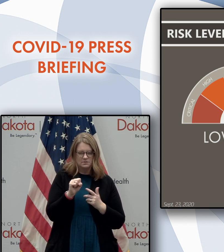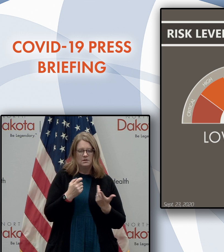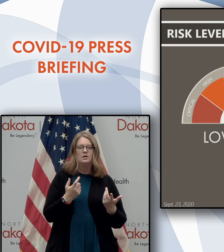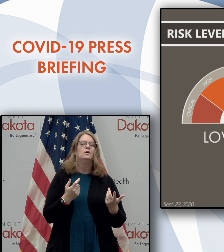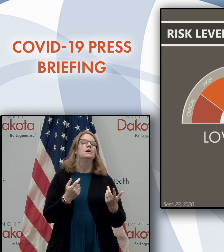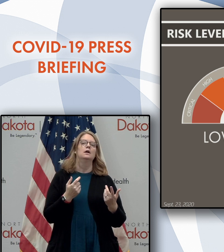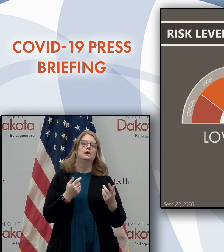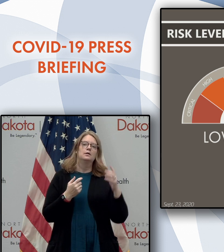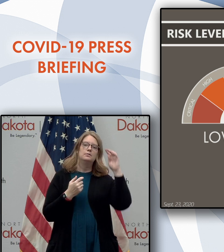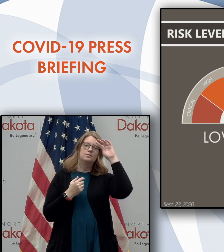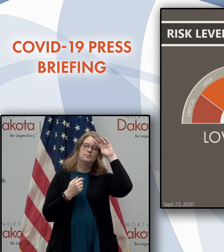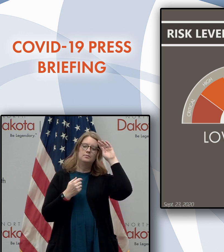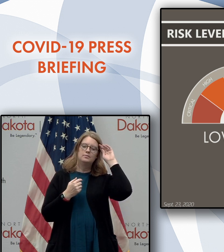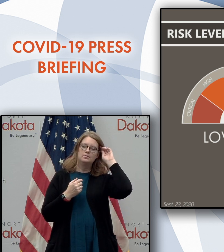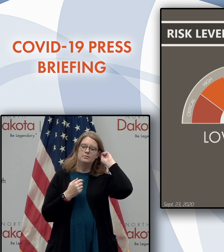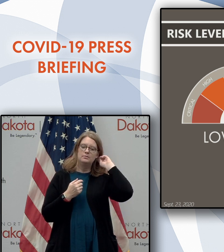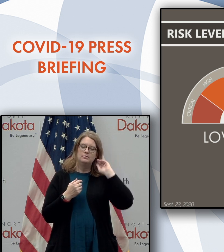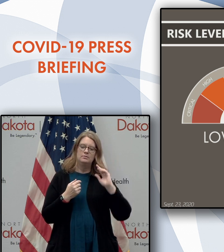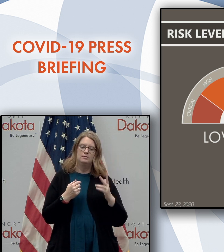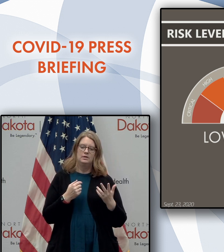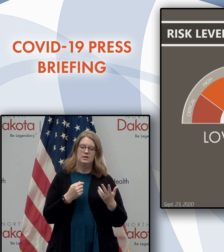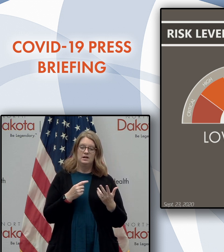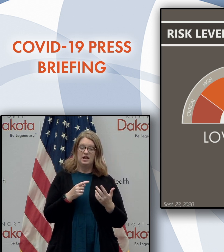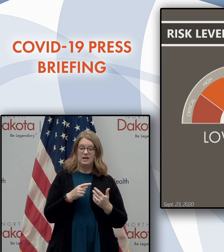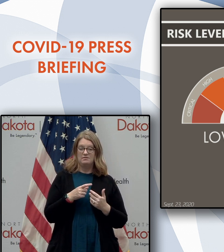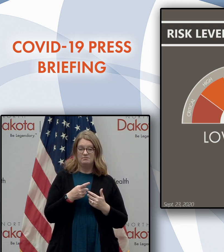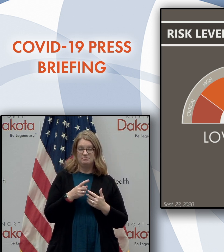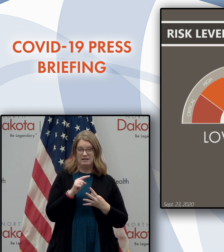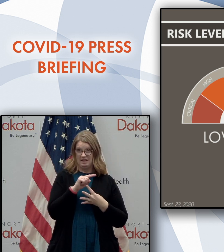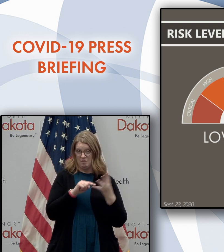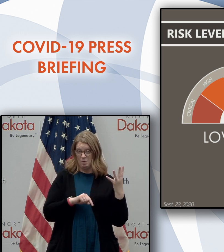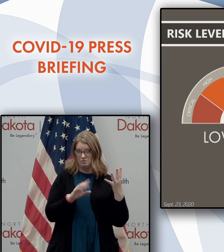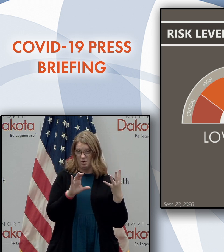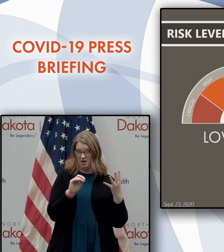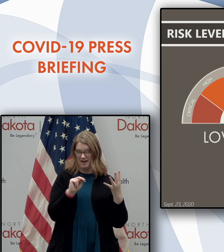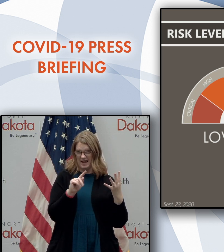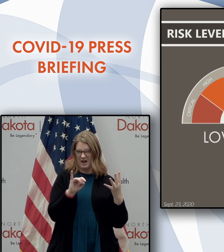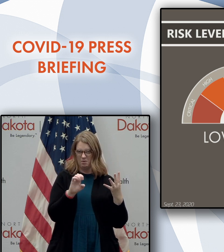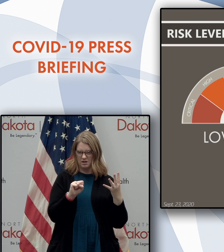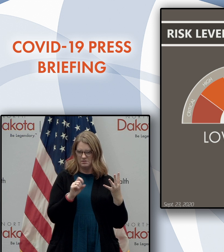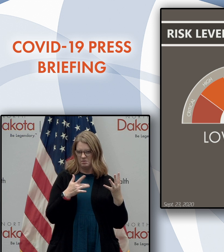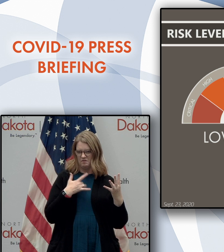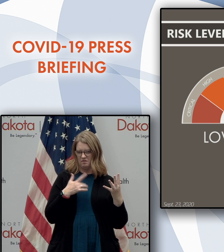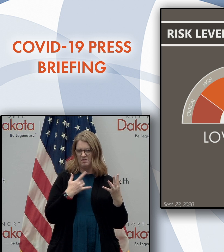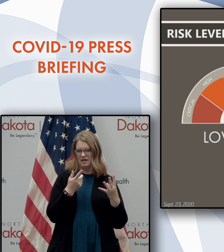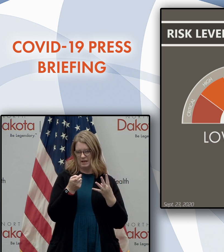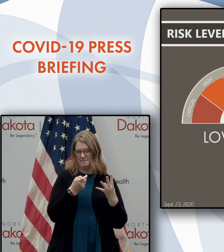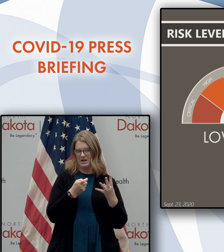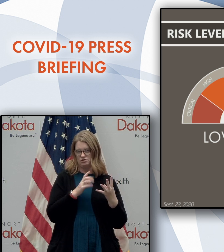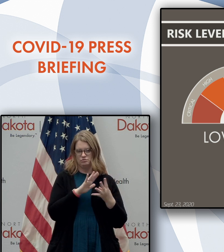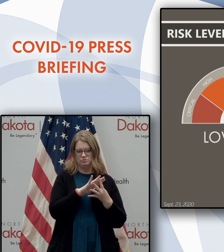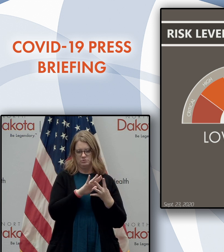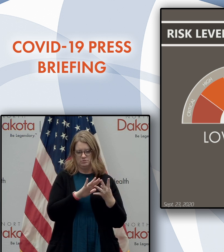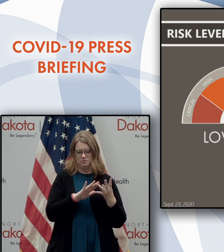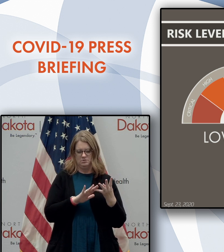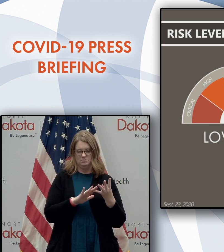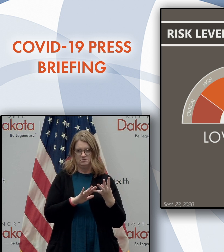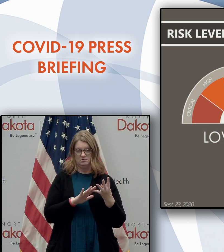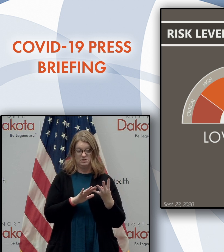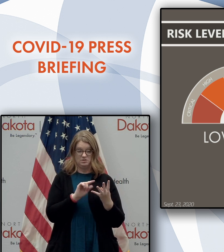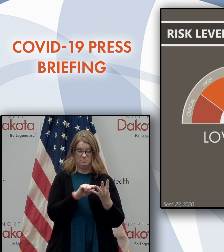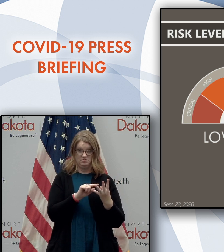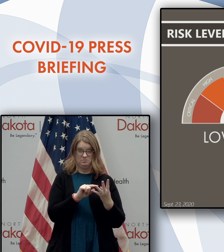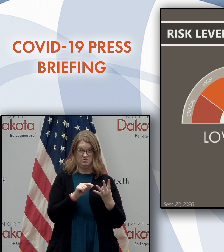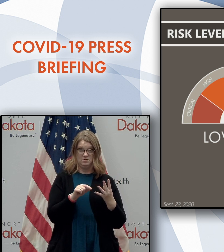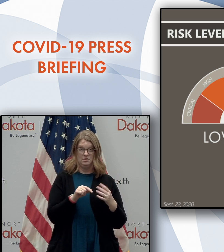low population density in the counties, we're confident that those counties can manage this, but we are moving those 4 from